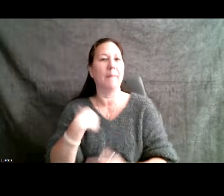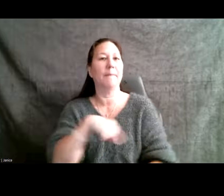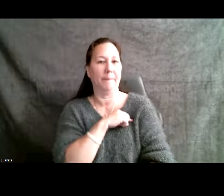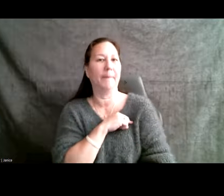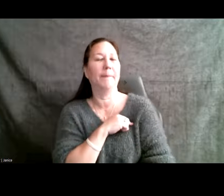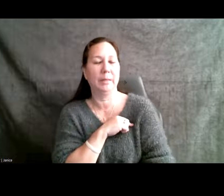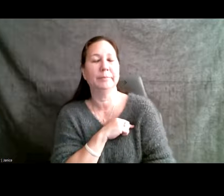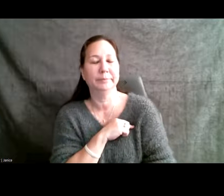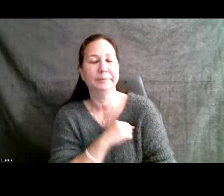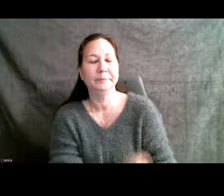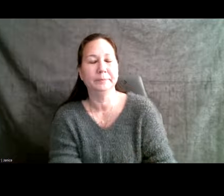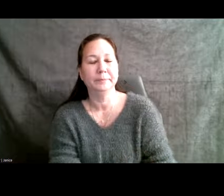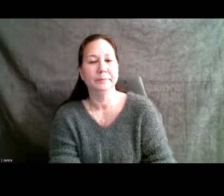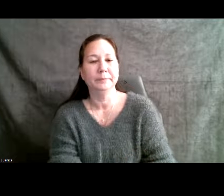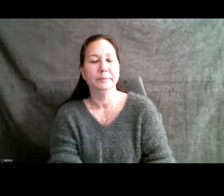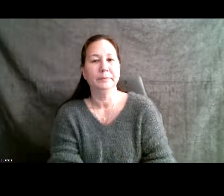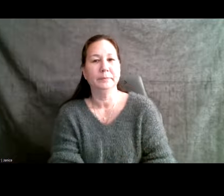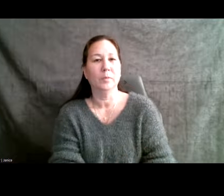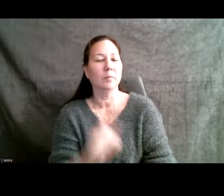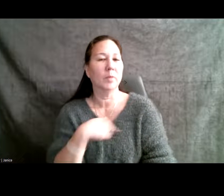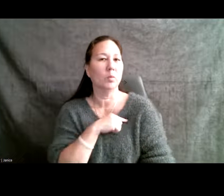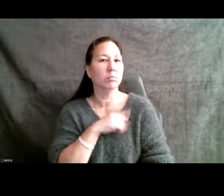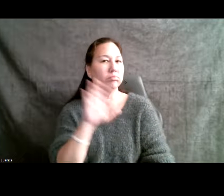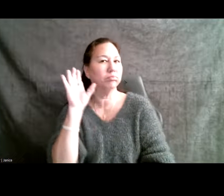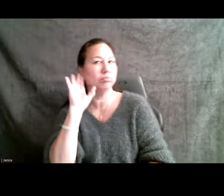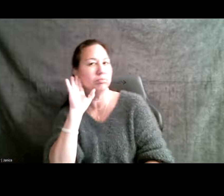to get some opinions about it.